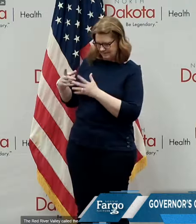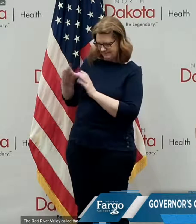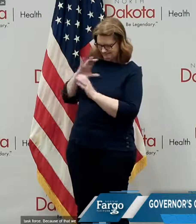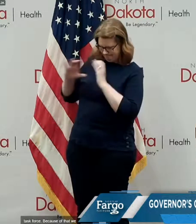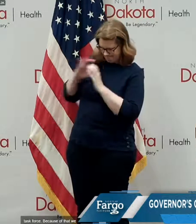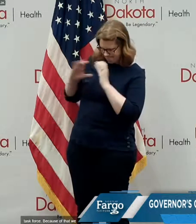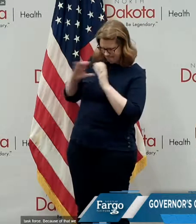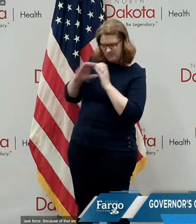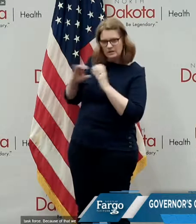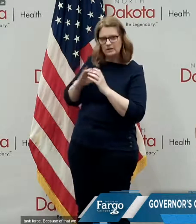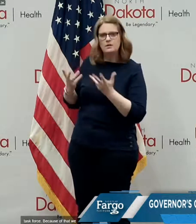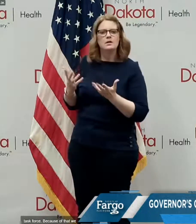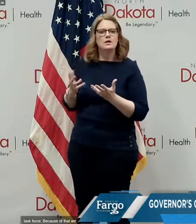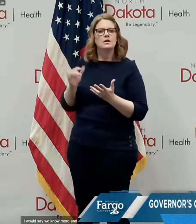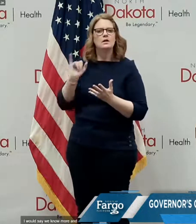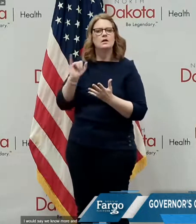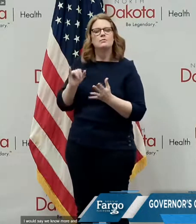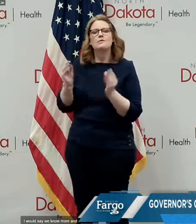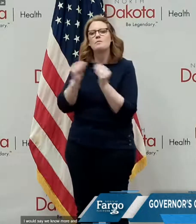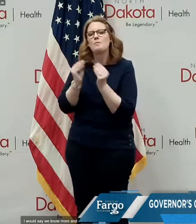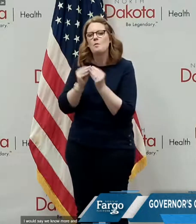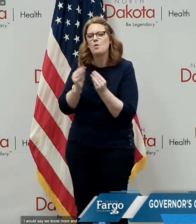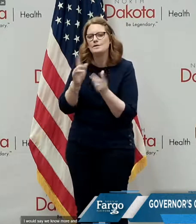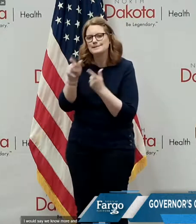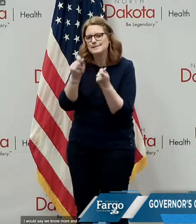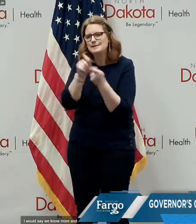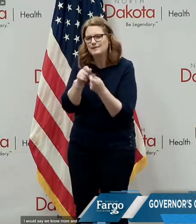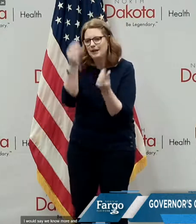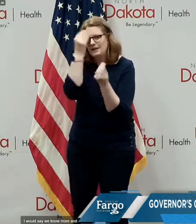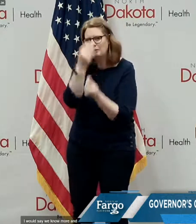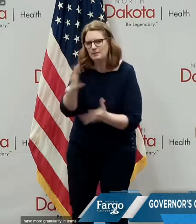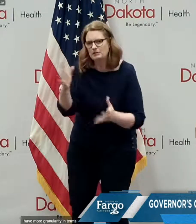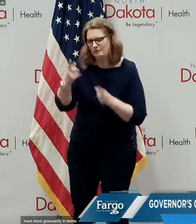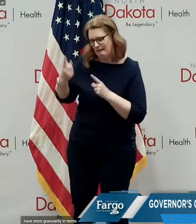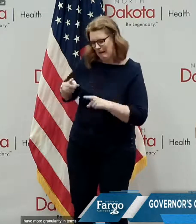know more and have more granularity in terms of what's going